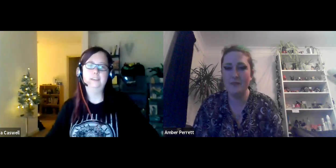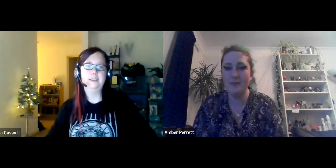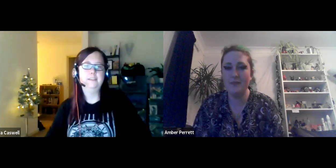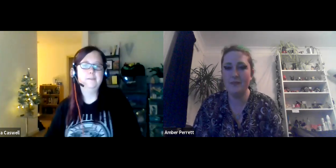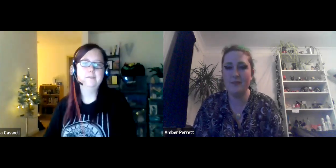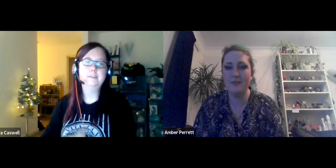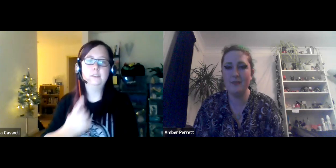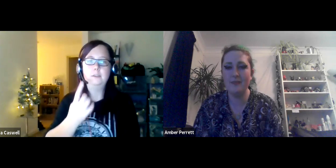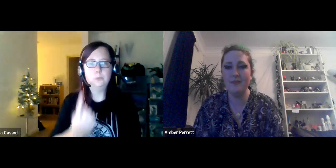Okay.